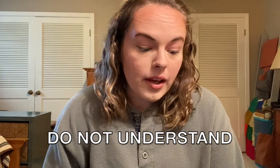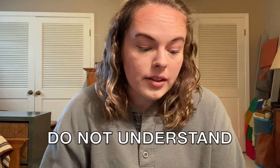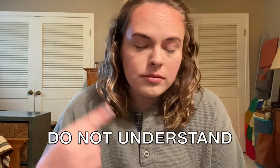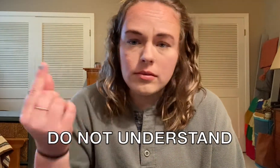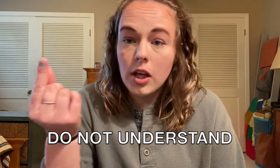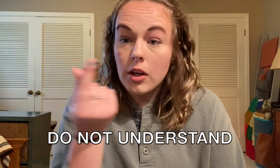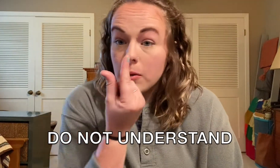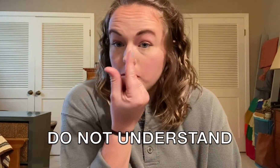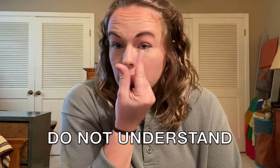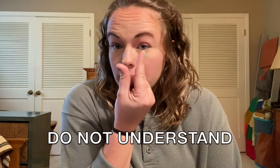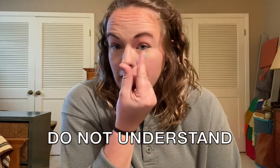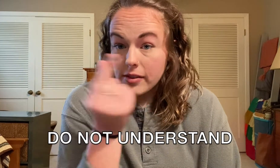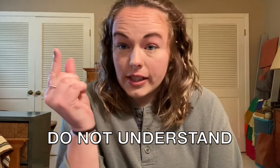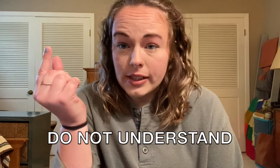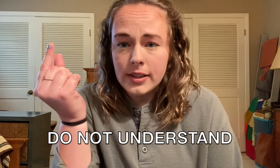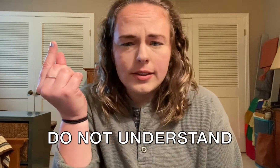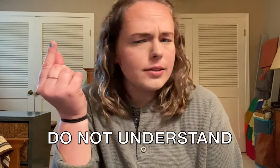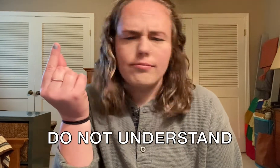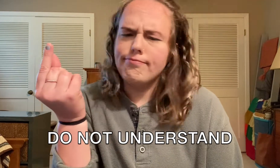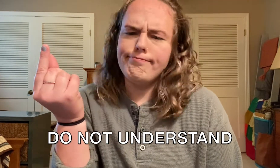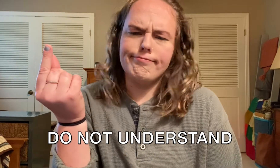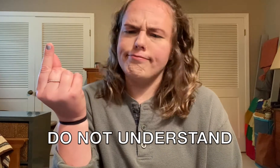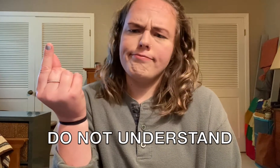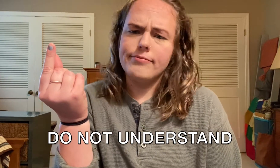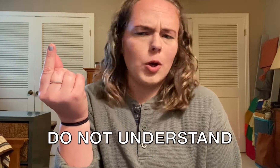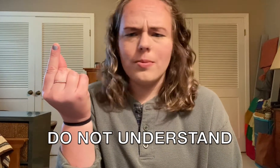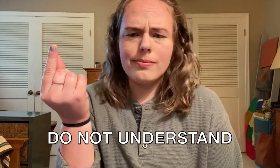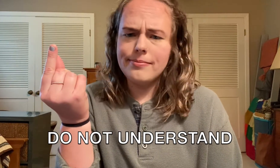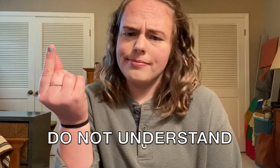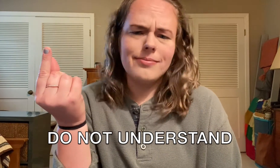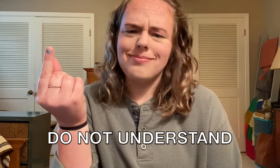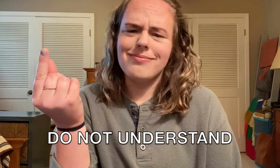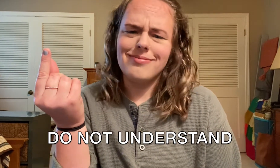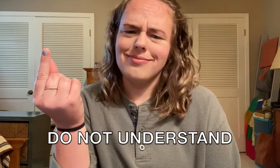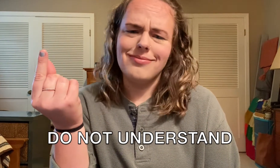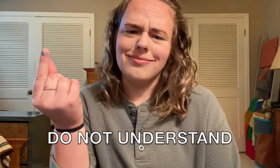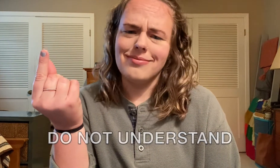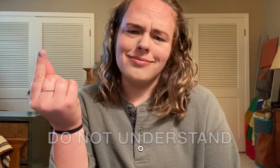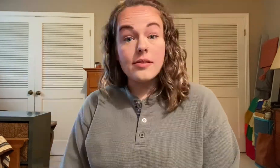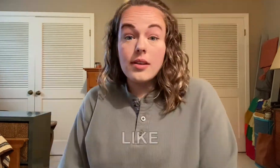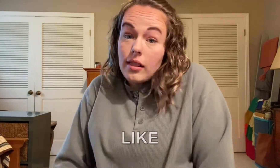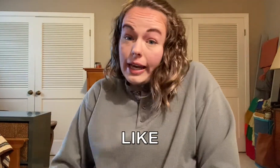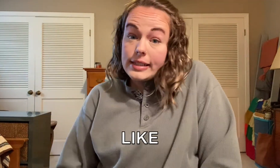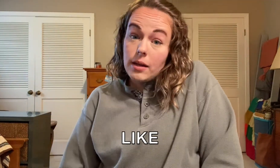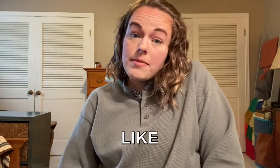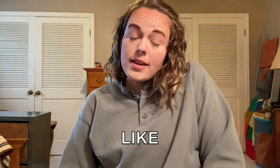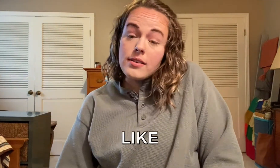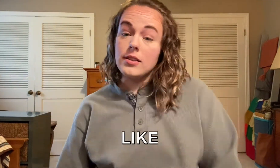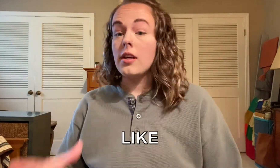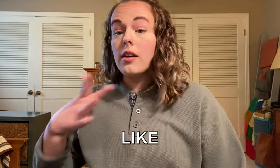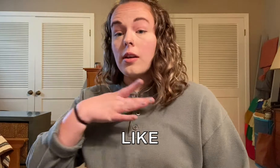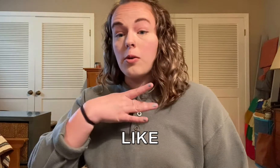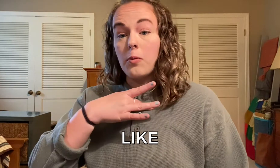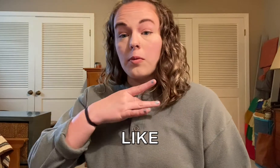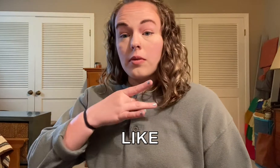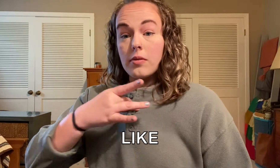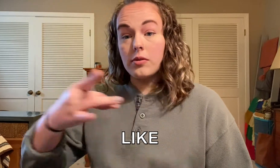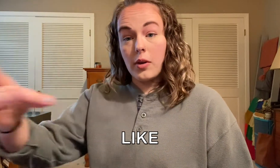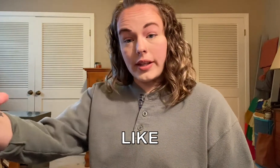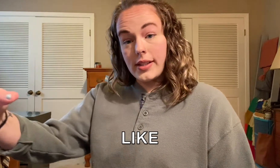something, you do your fingers like this. Nope. To like something, you go like